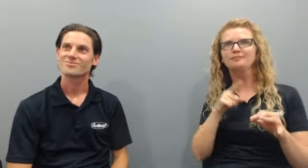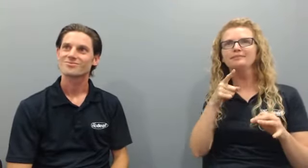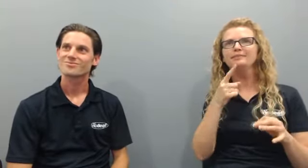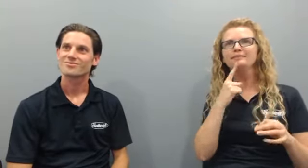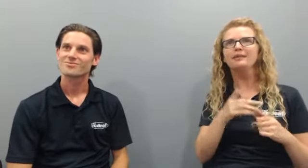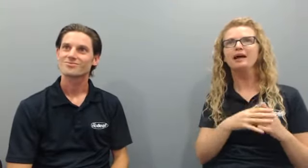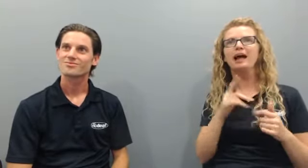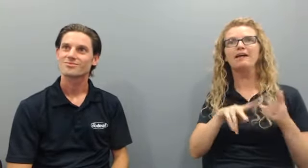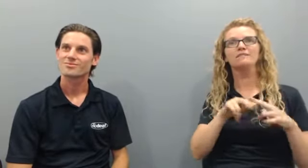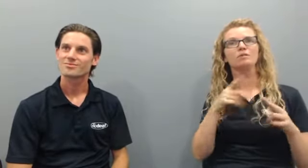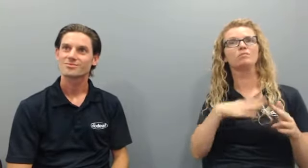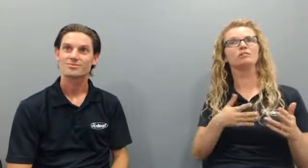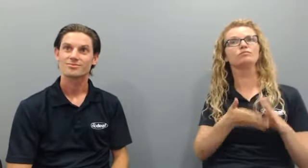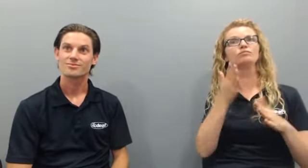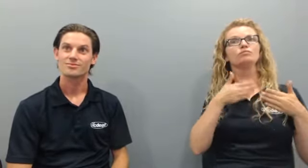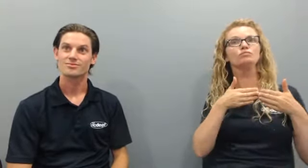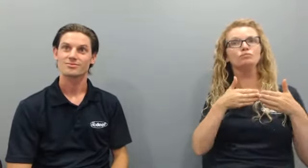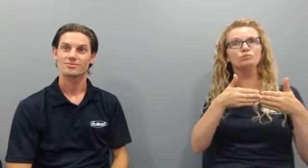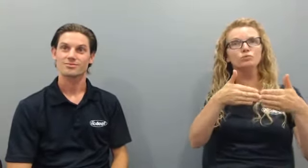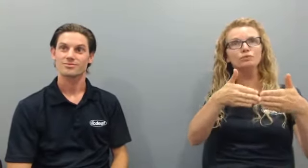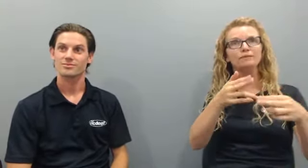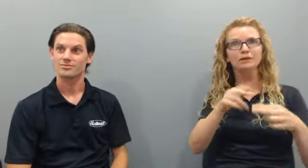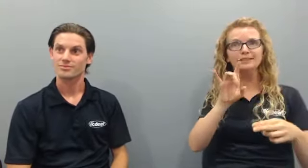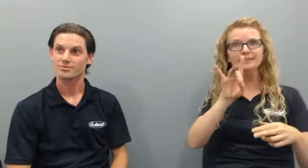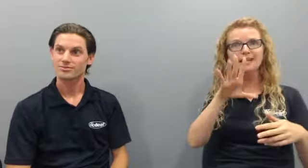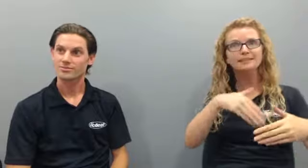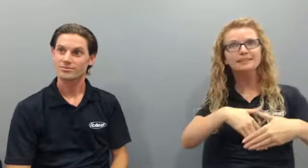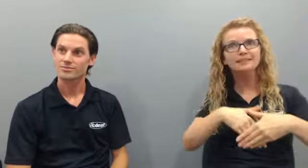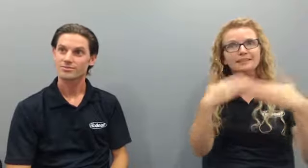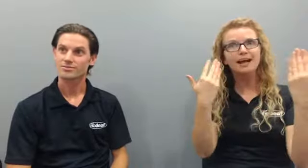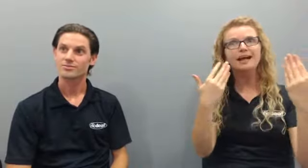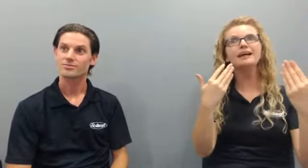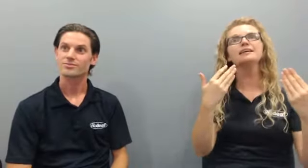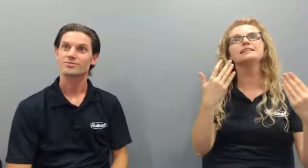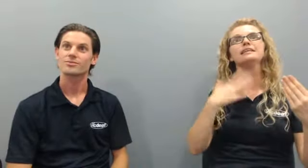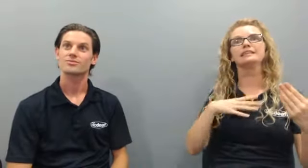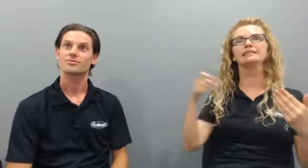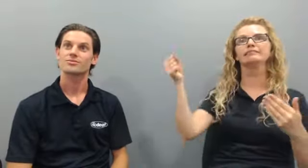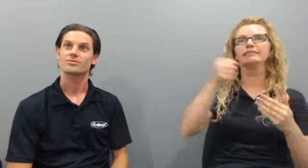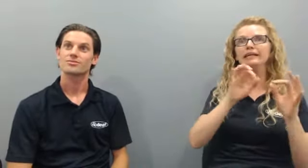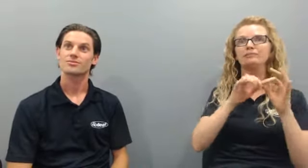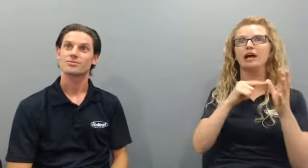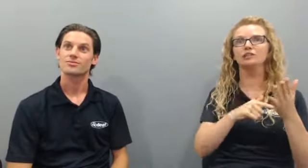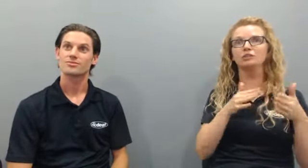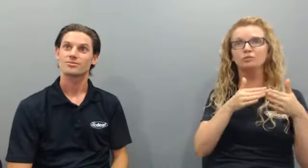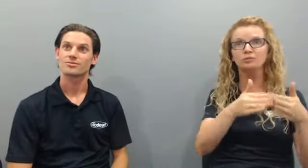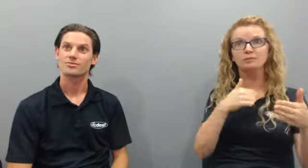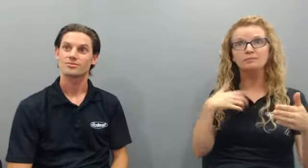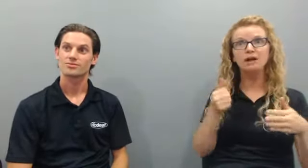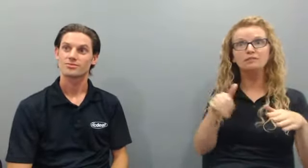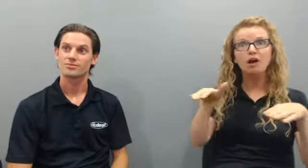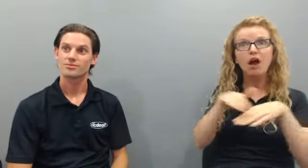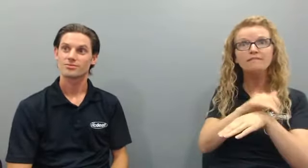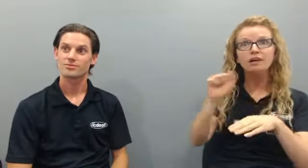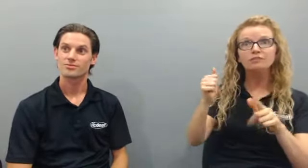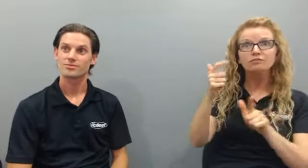So there's another question here. It says, if I want to go on a cruise for 10 days and I need an interpreter to come on the cruise, do I